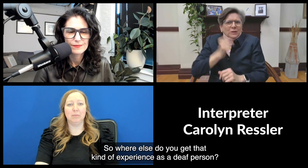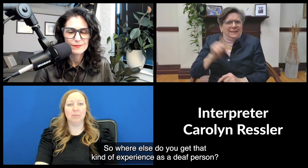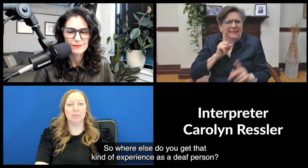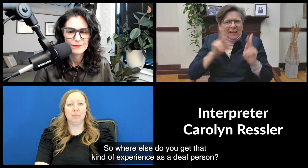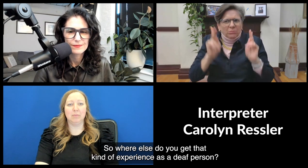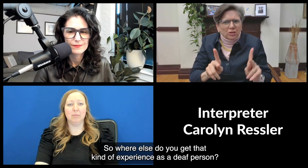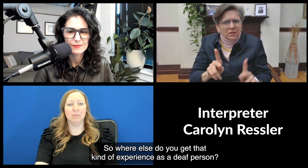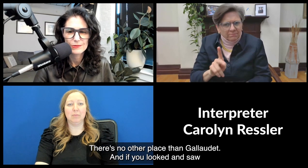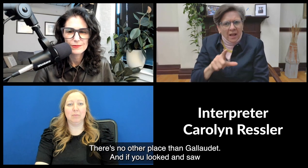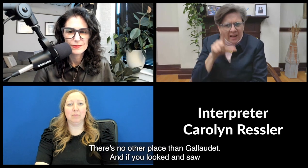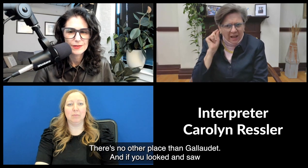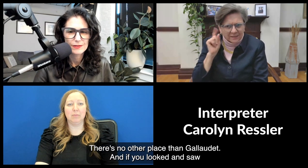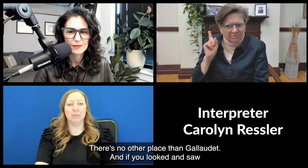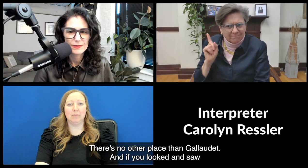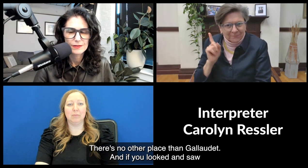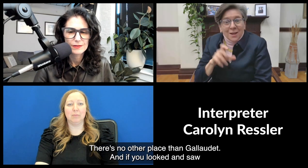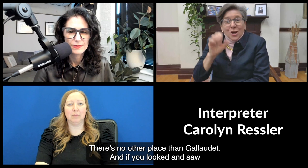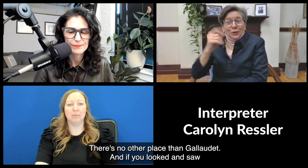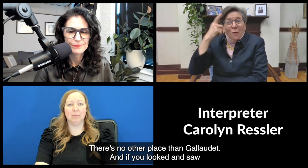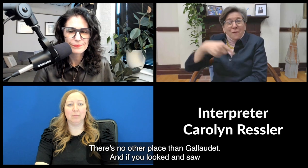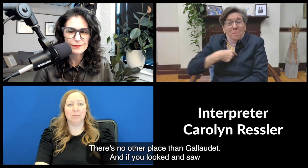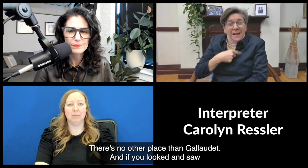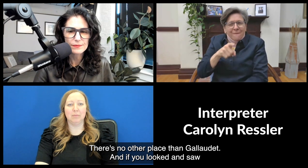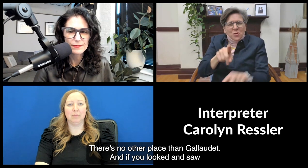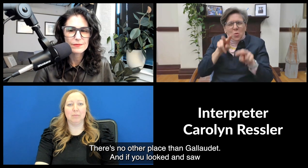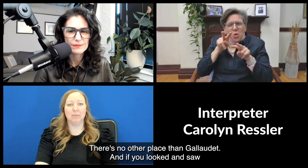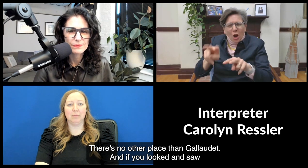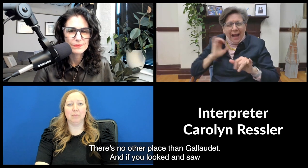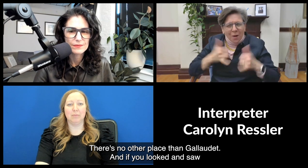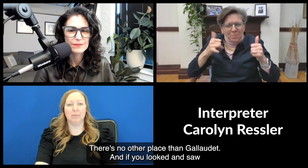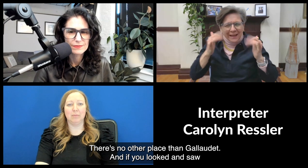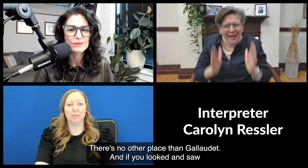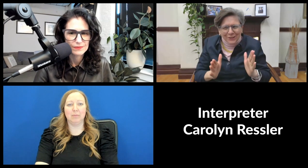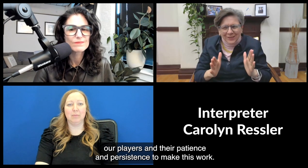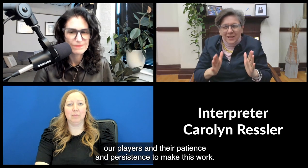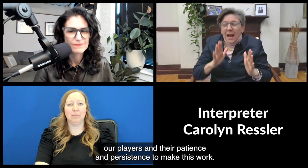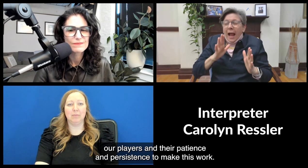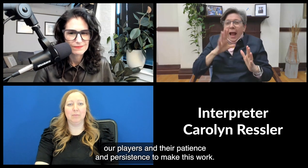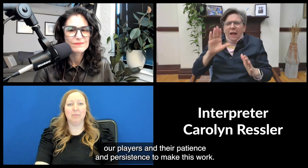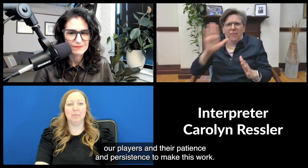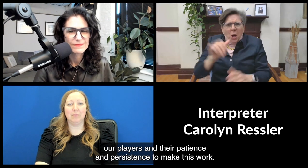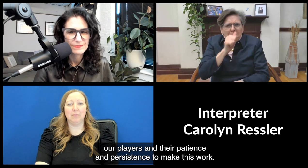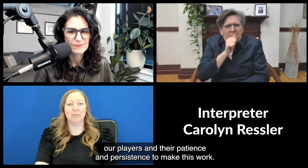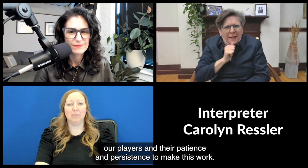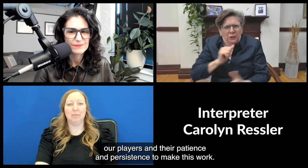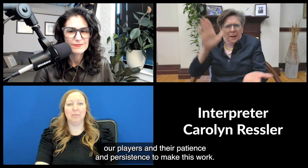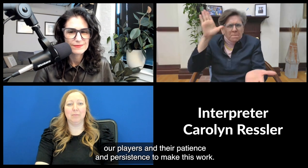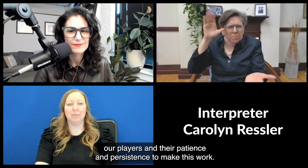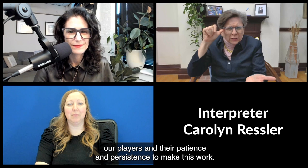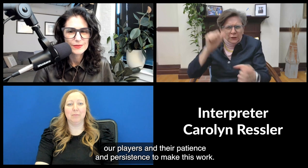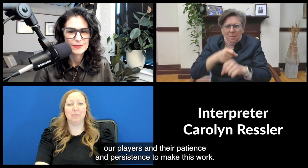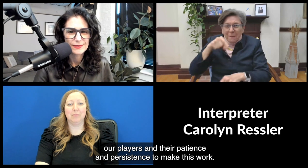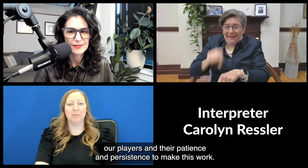where else do you get that kind of experience as a deaf person? There's no other place but Gallaudet. And if you looked at, saw our